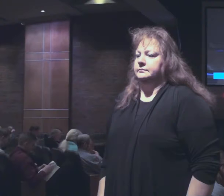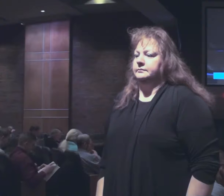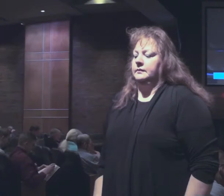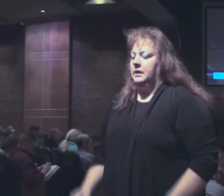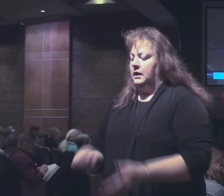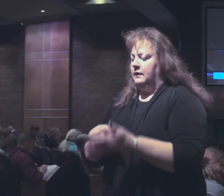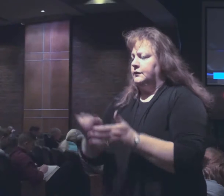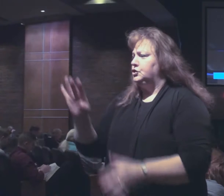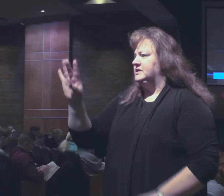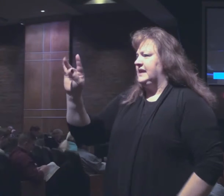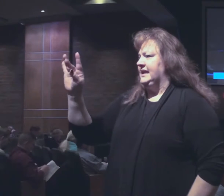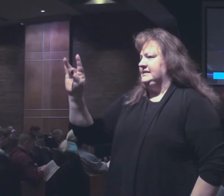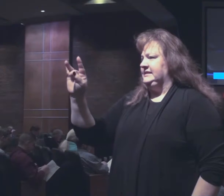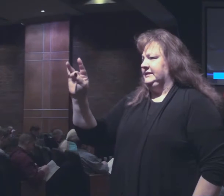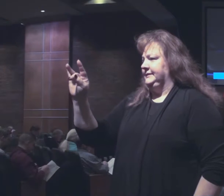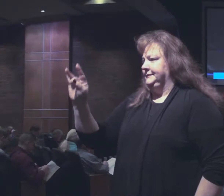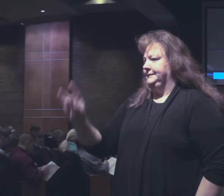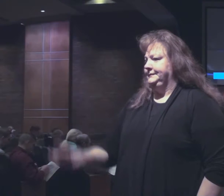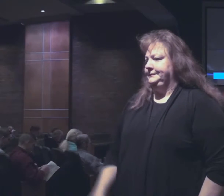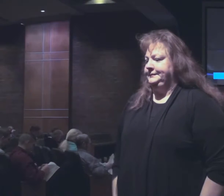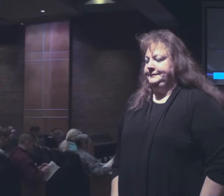Look at verse 18.